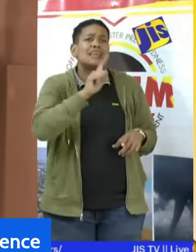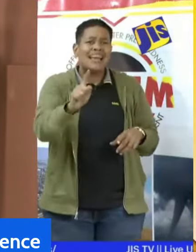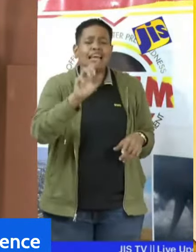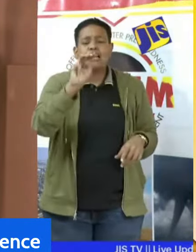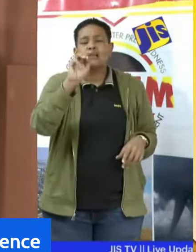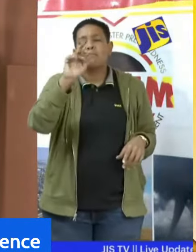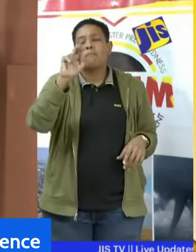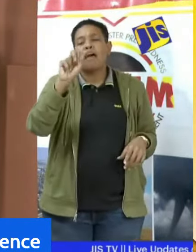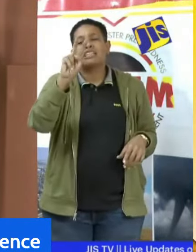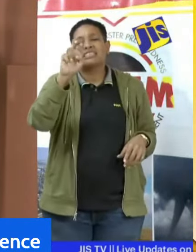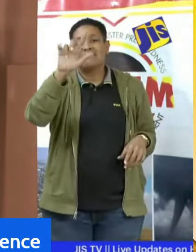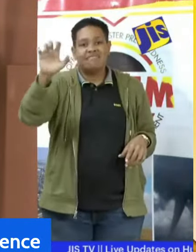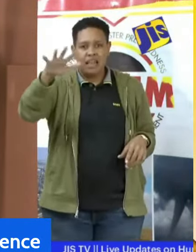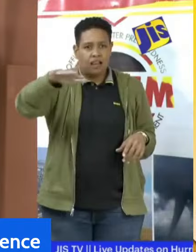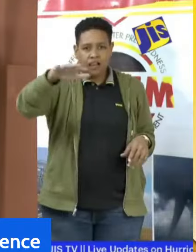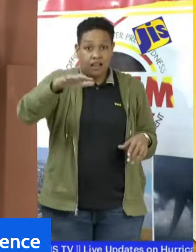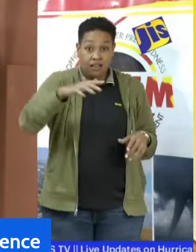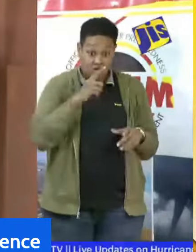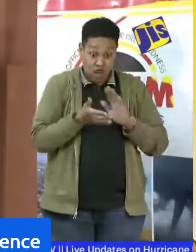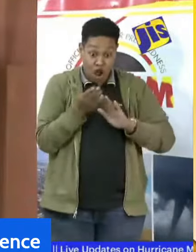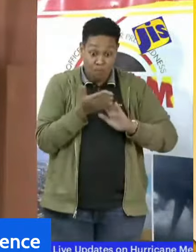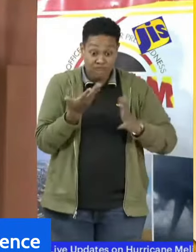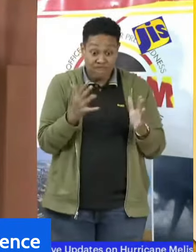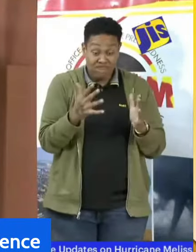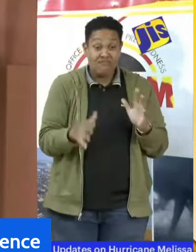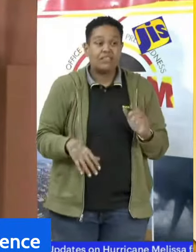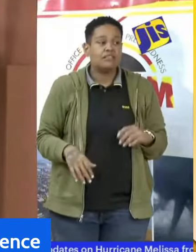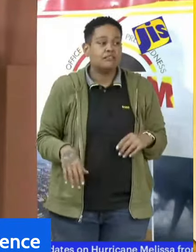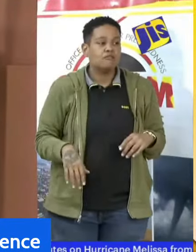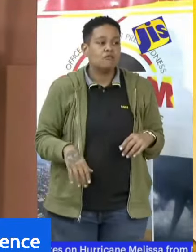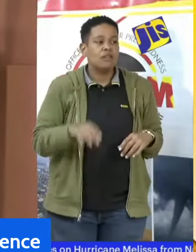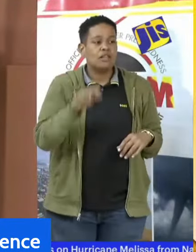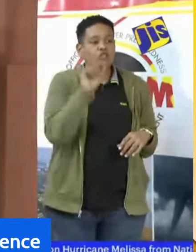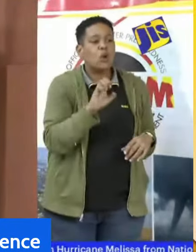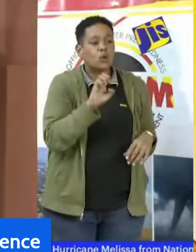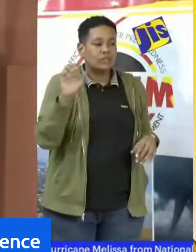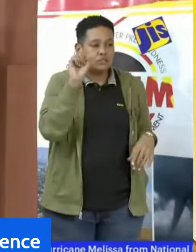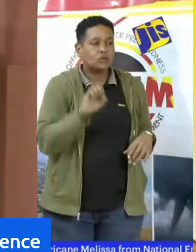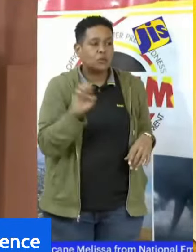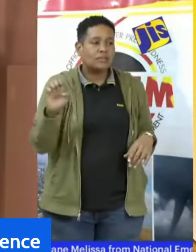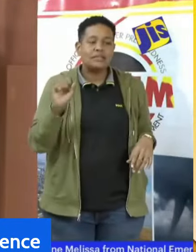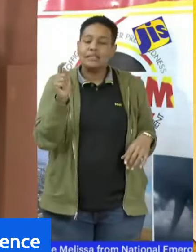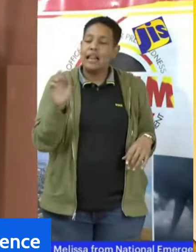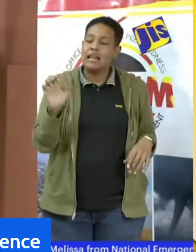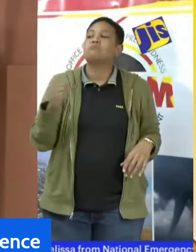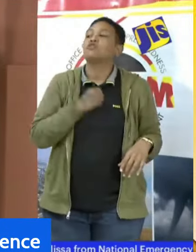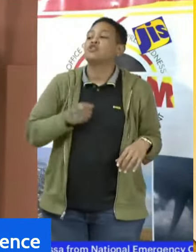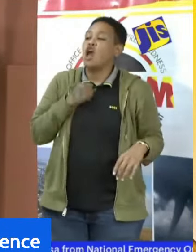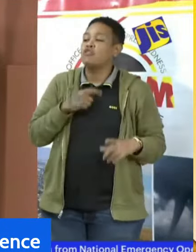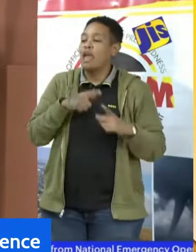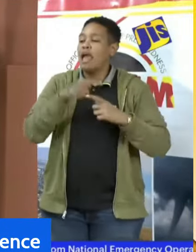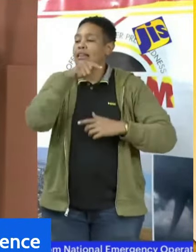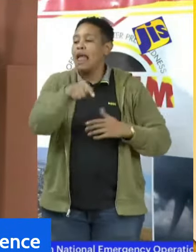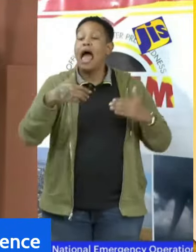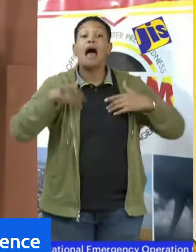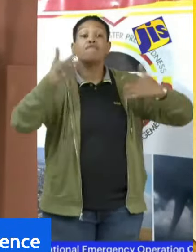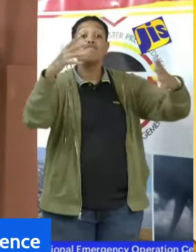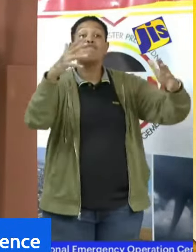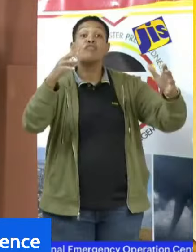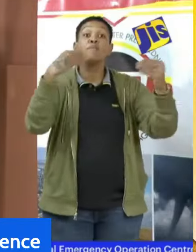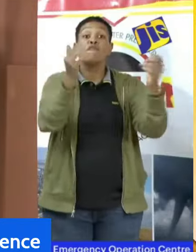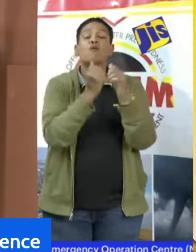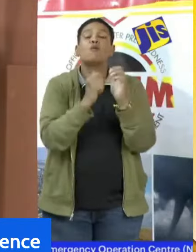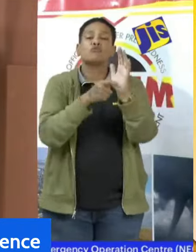Myersville division, are in operation, and the Southeast, and that they have been provided